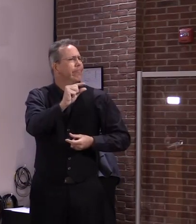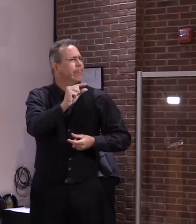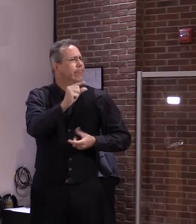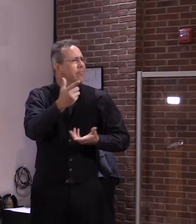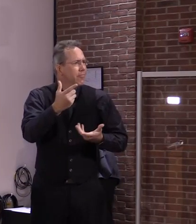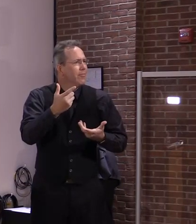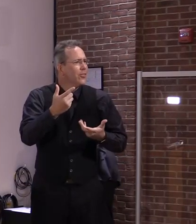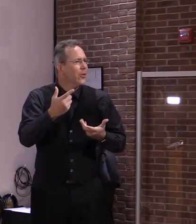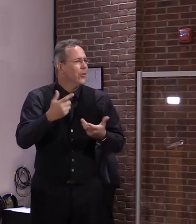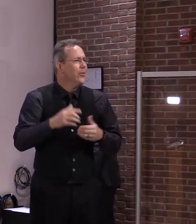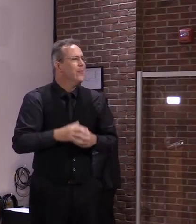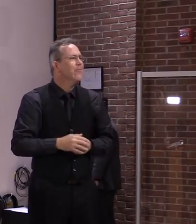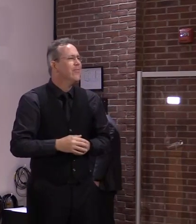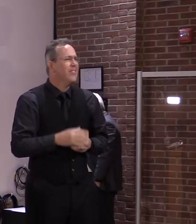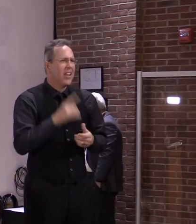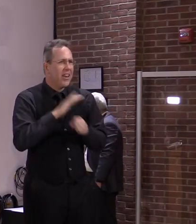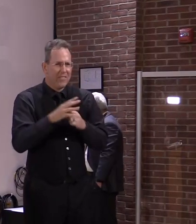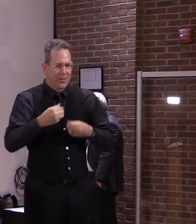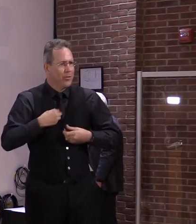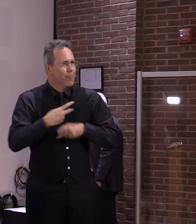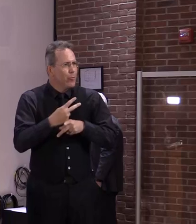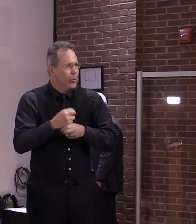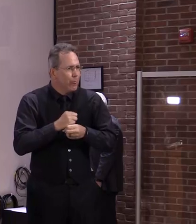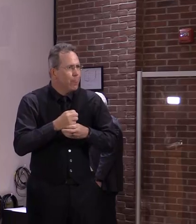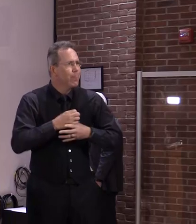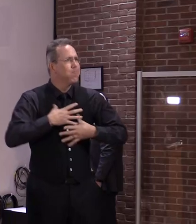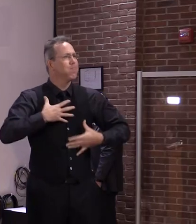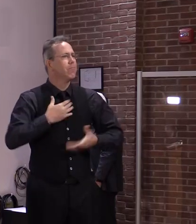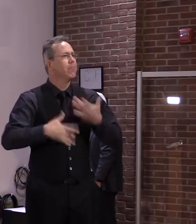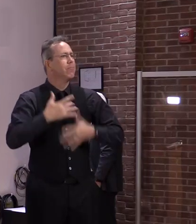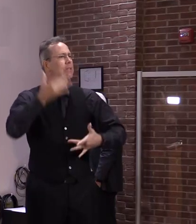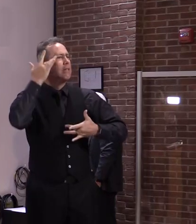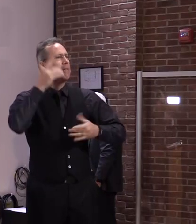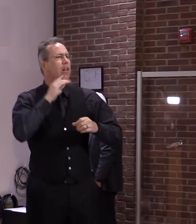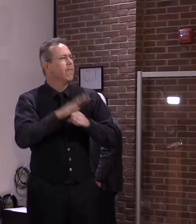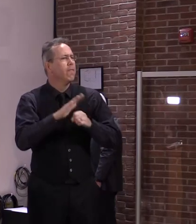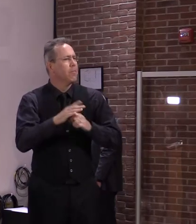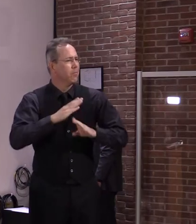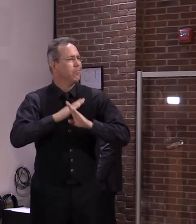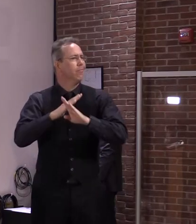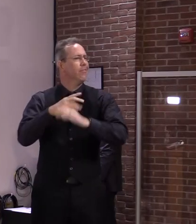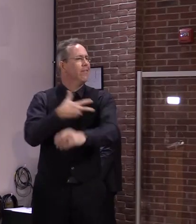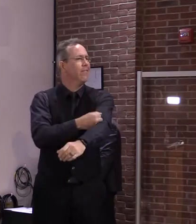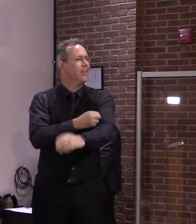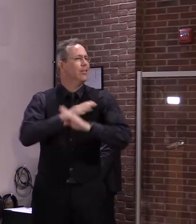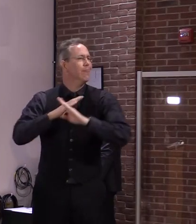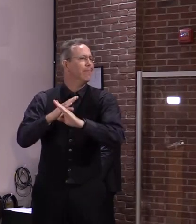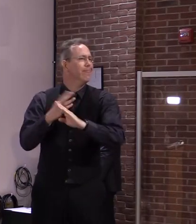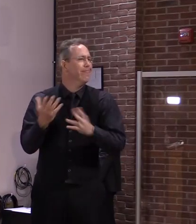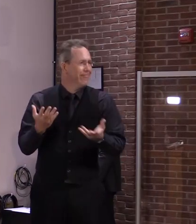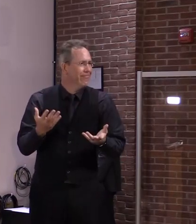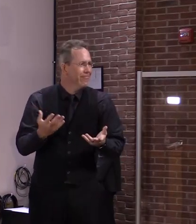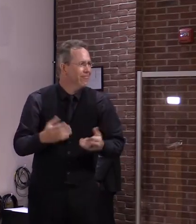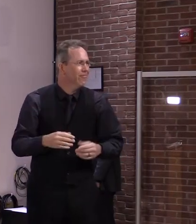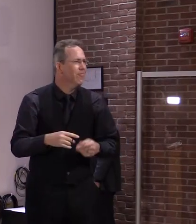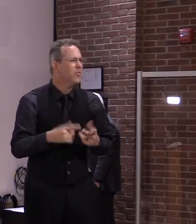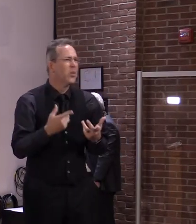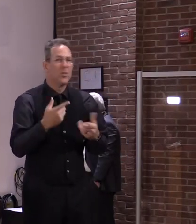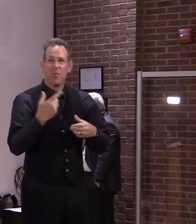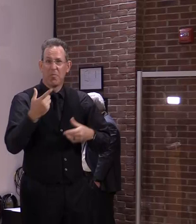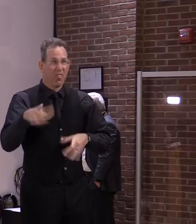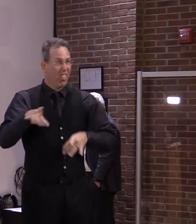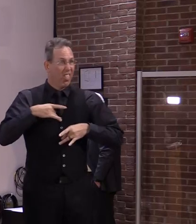that people who have been vaccinated are becoming super spreaders in some way that we wouldn't